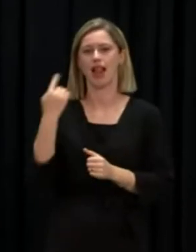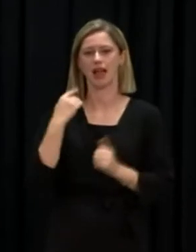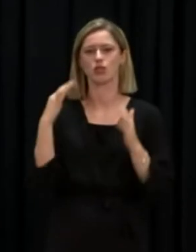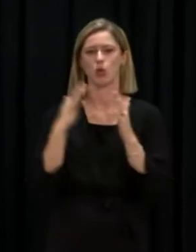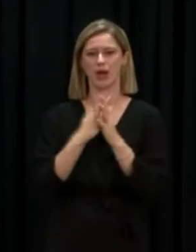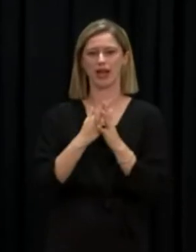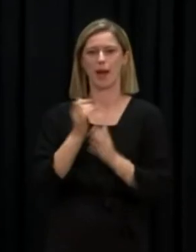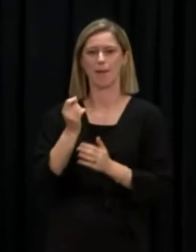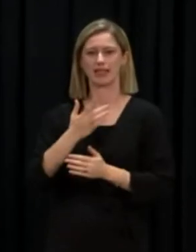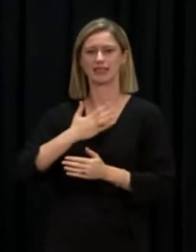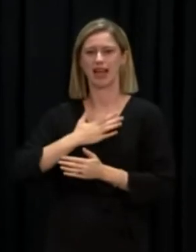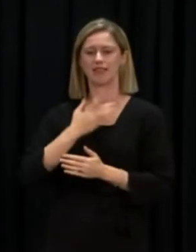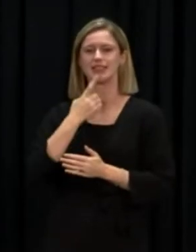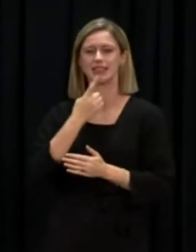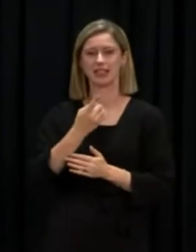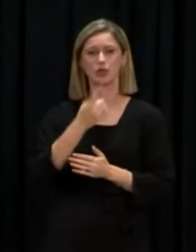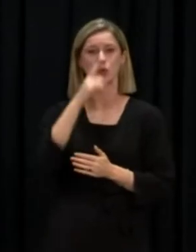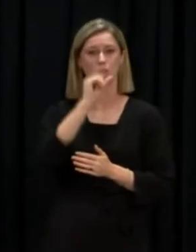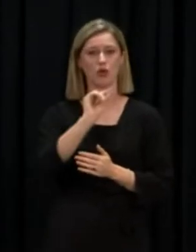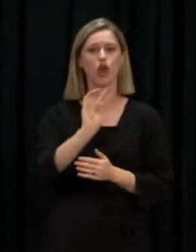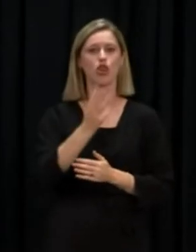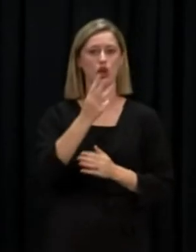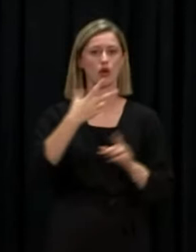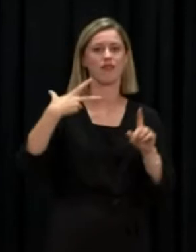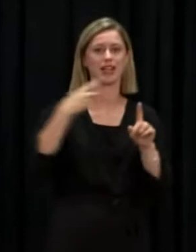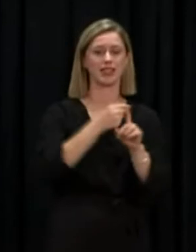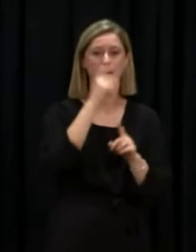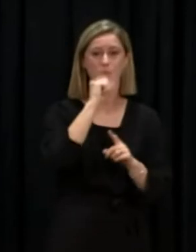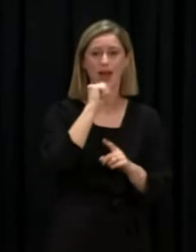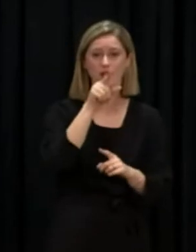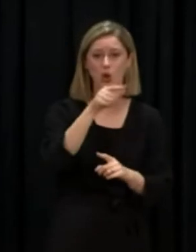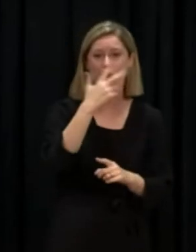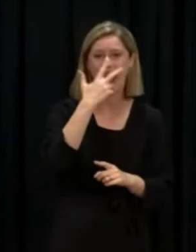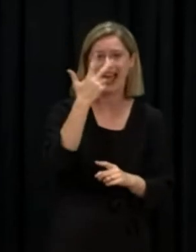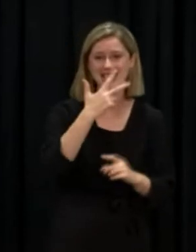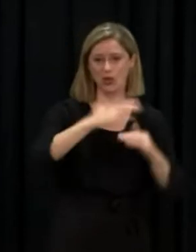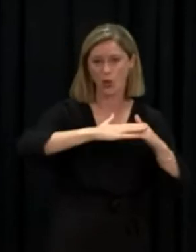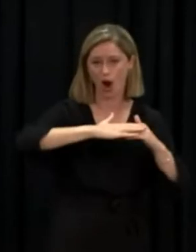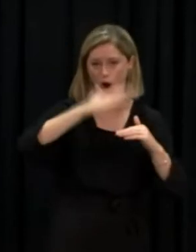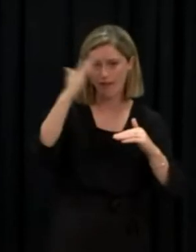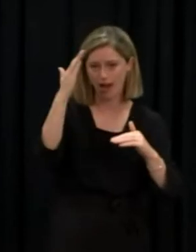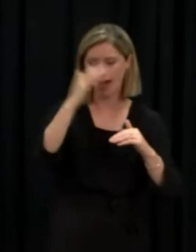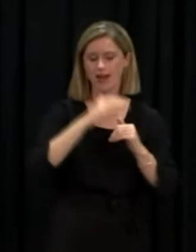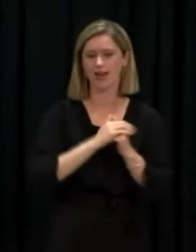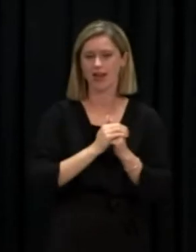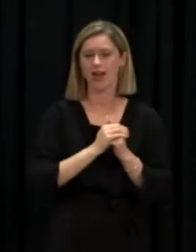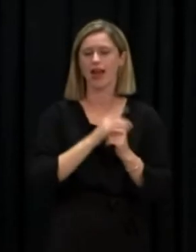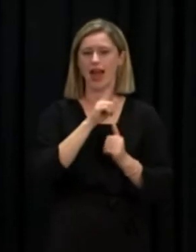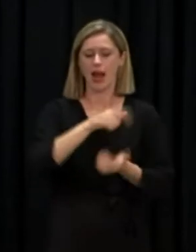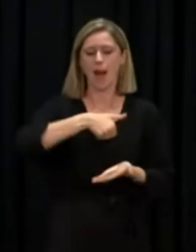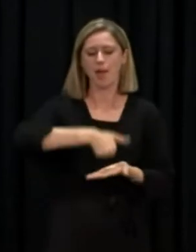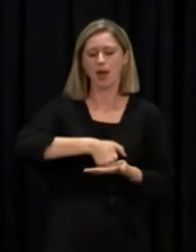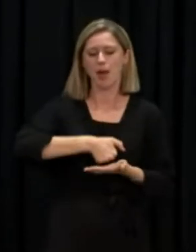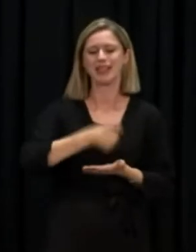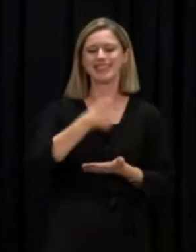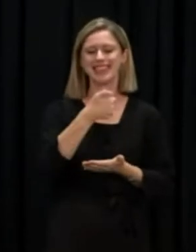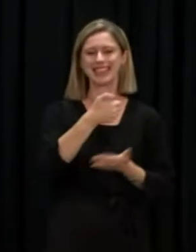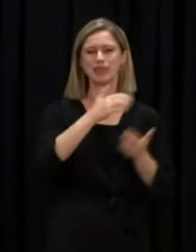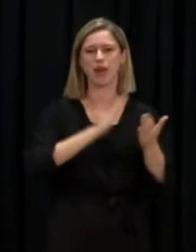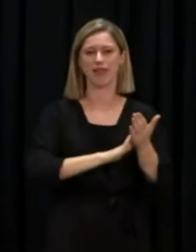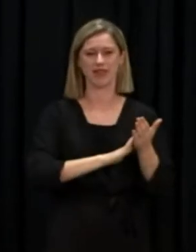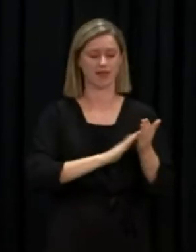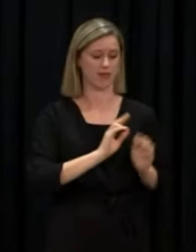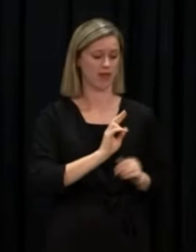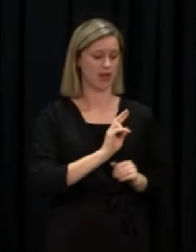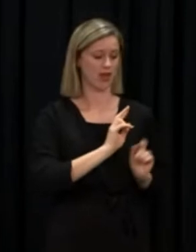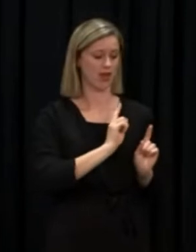our Pfizer COVID vaccine as a booster dose for people aged 18 and over, with a minimum 6-month interval between